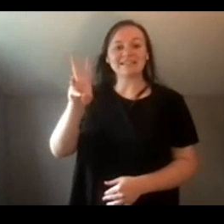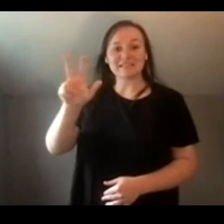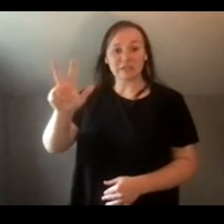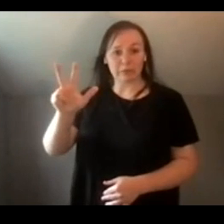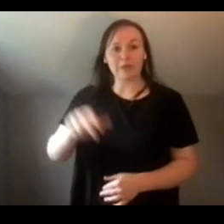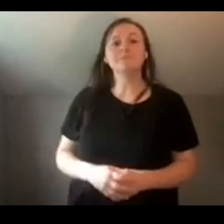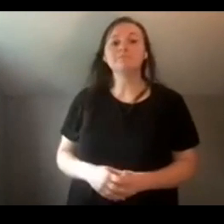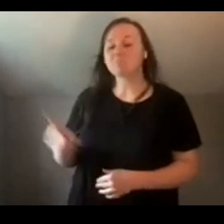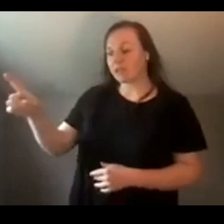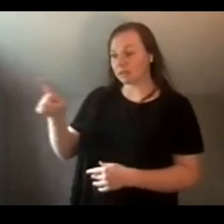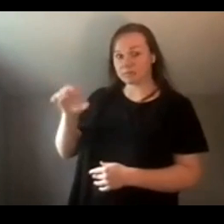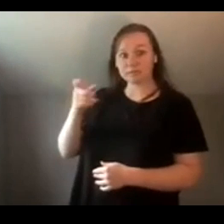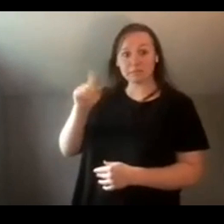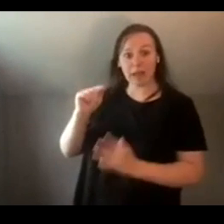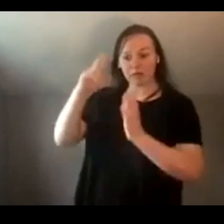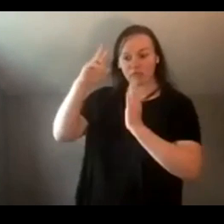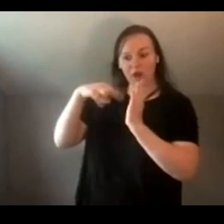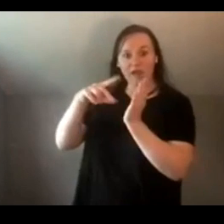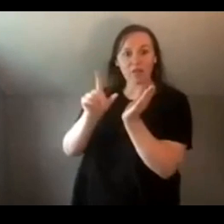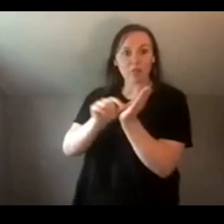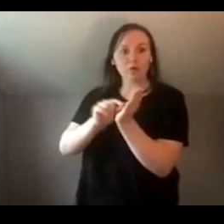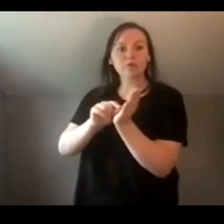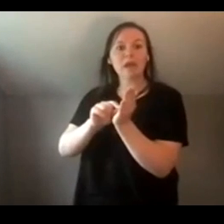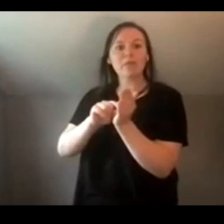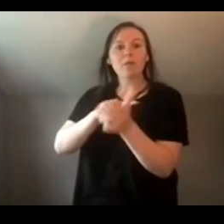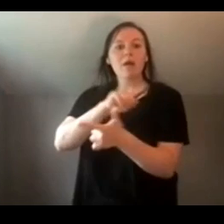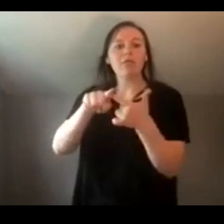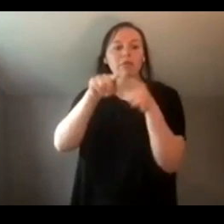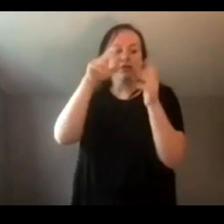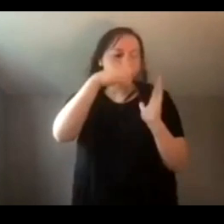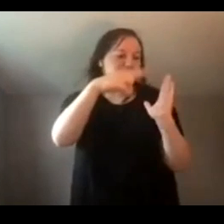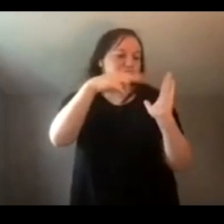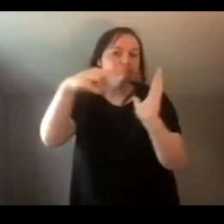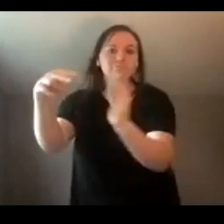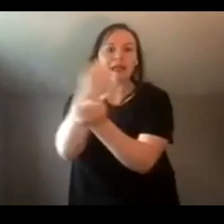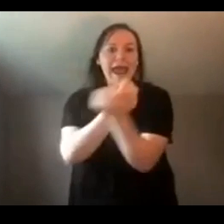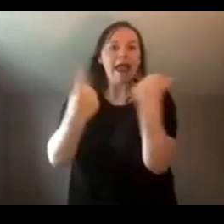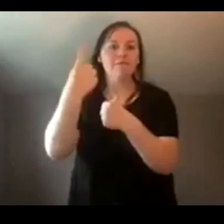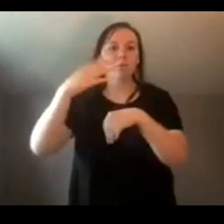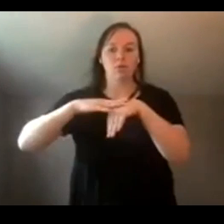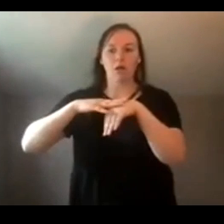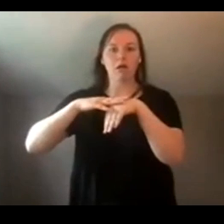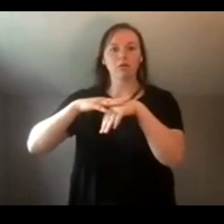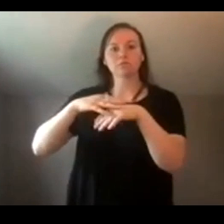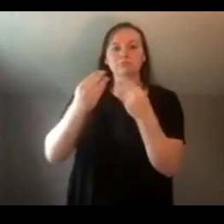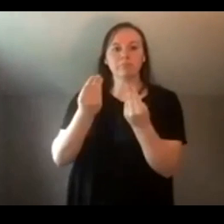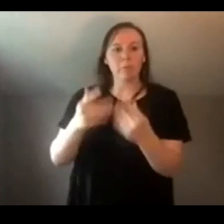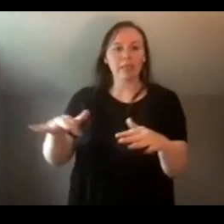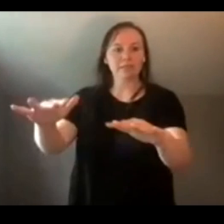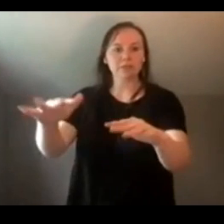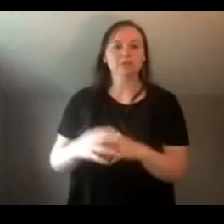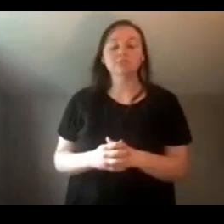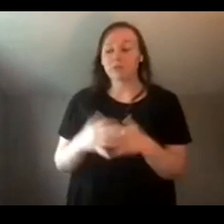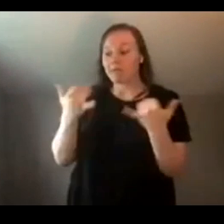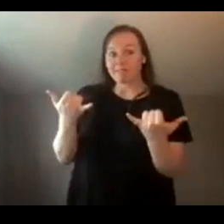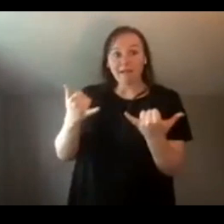newspaper. He then, in turn, read it to all the slaves on the plantations. Now they knew freedom was